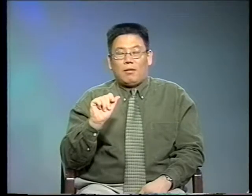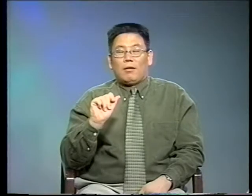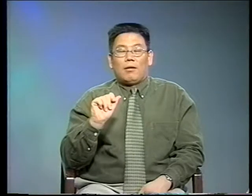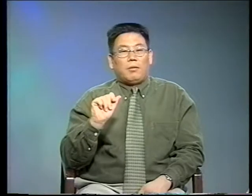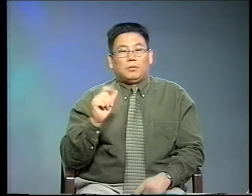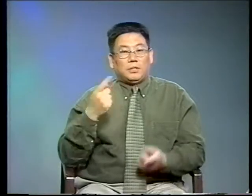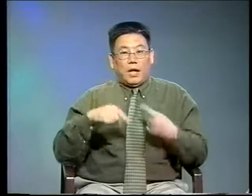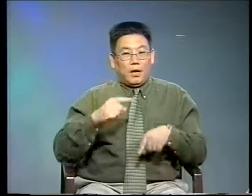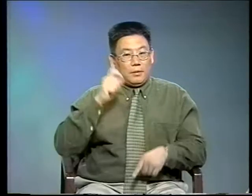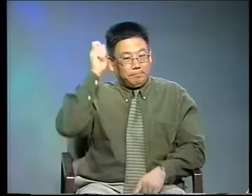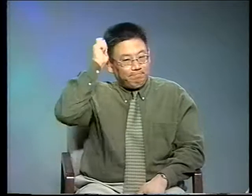Araga.